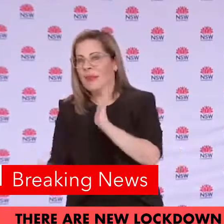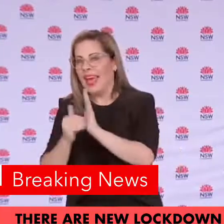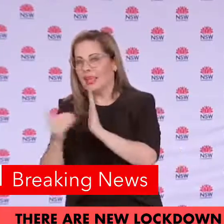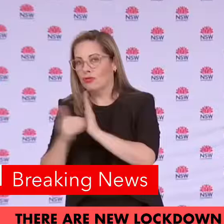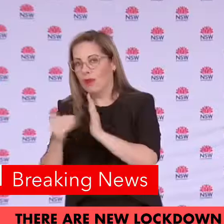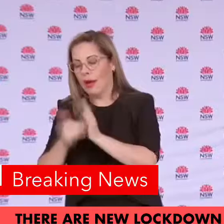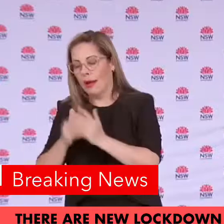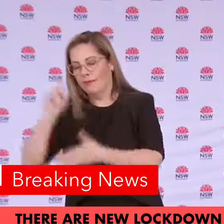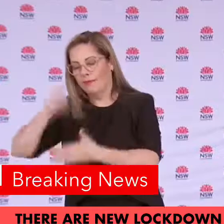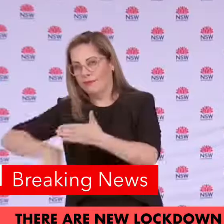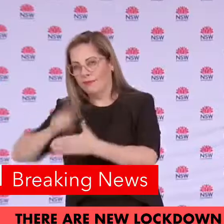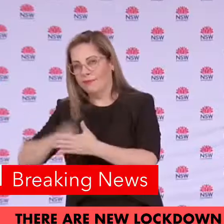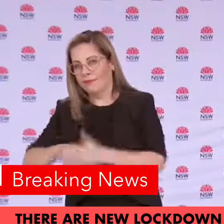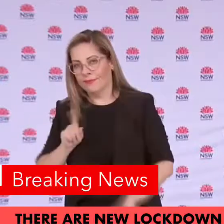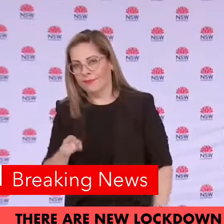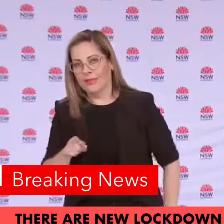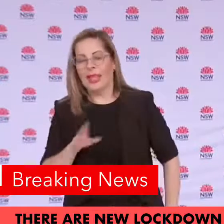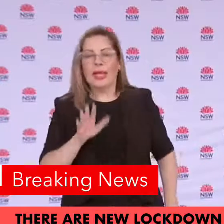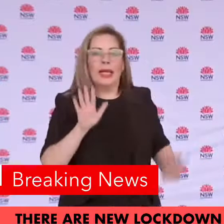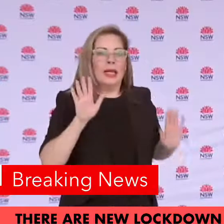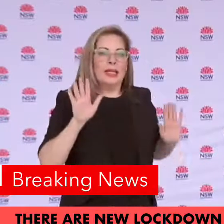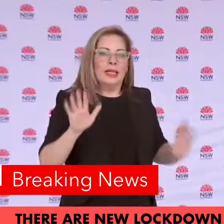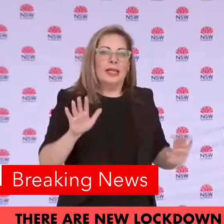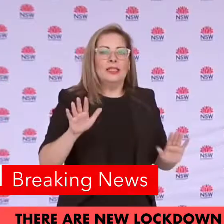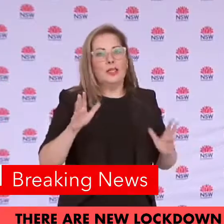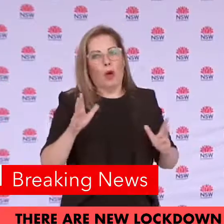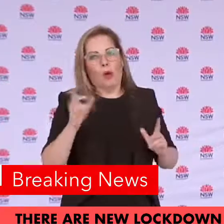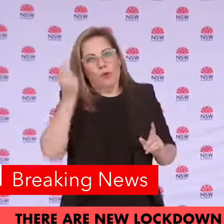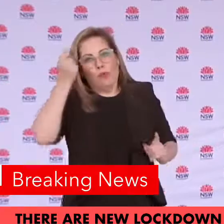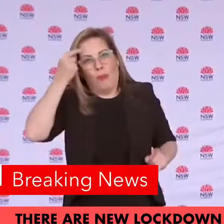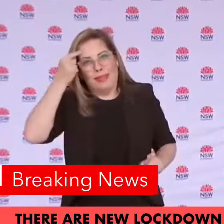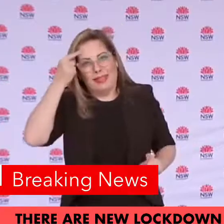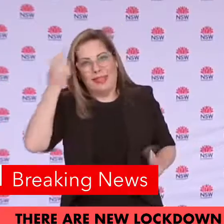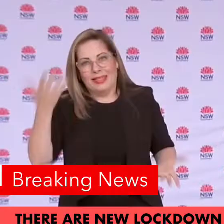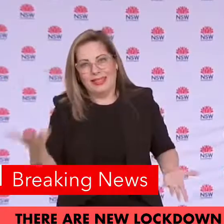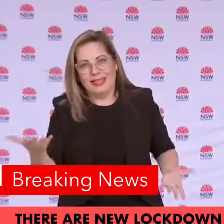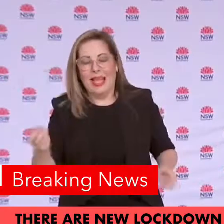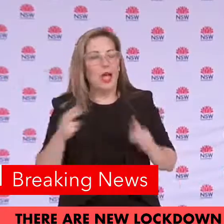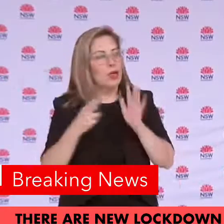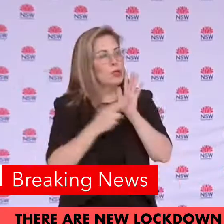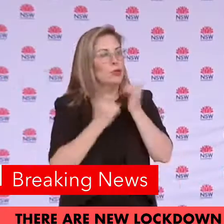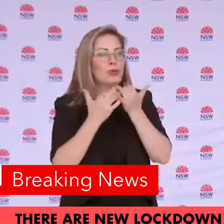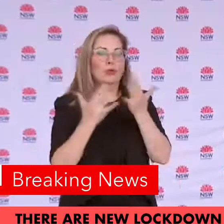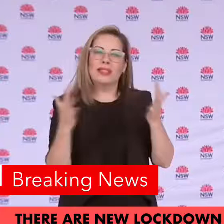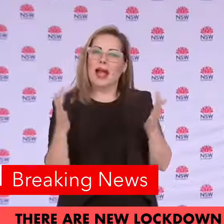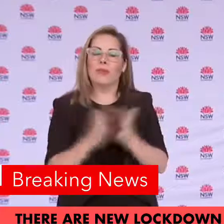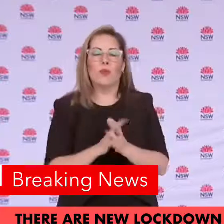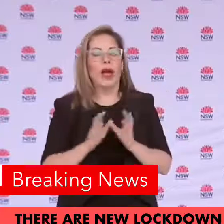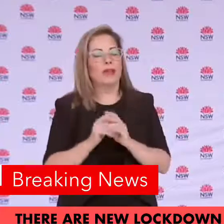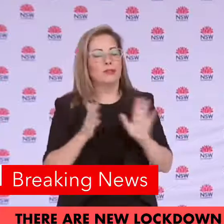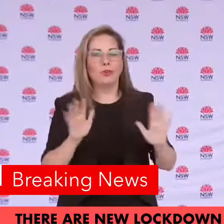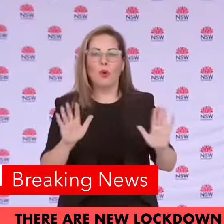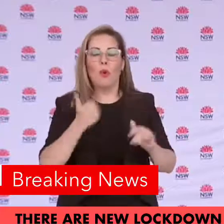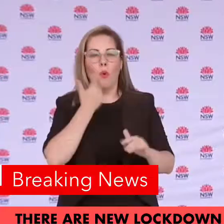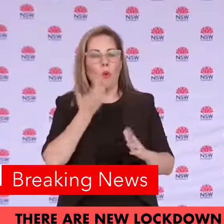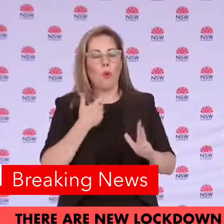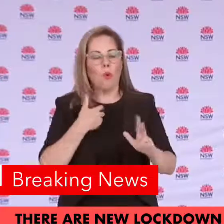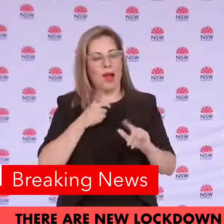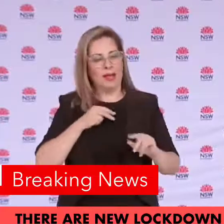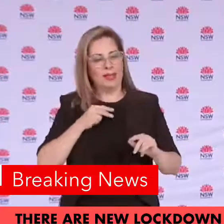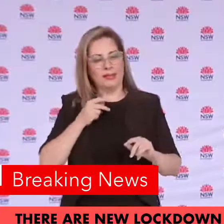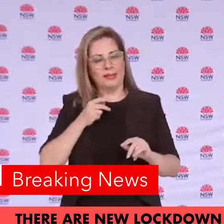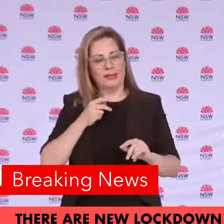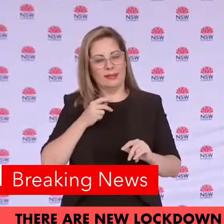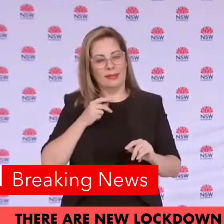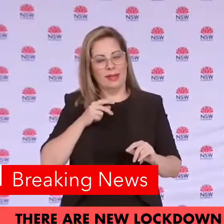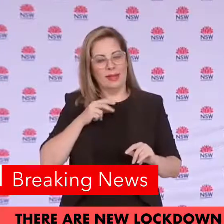ask for discretion at this time. But can I also say this is why New South Wales is cautious before you mandate anything, because it then raises a